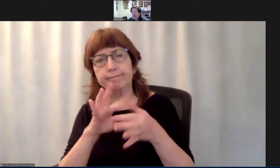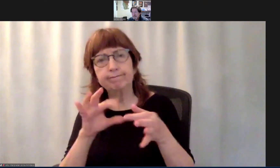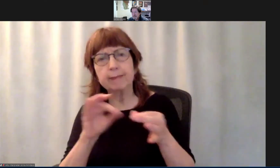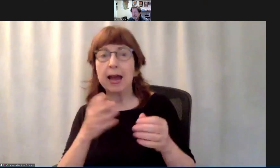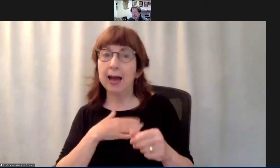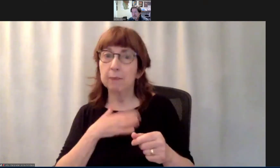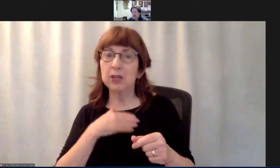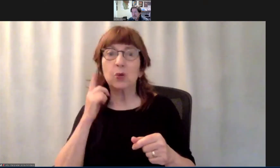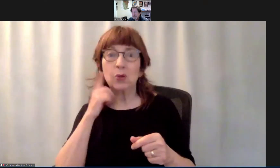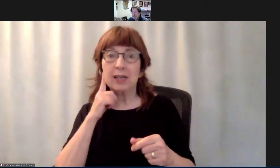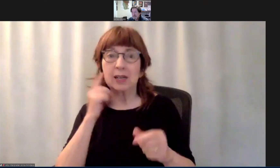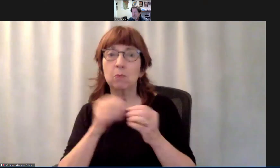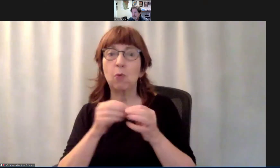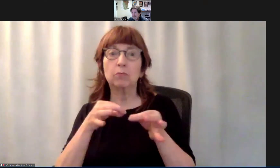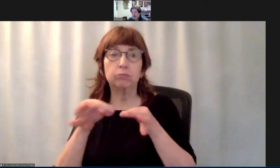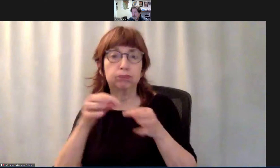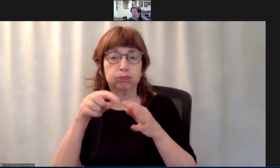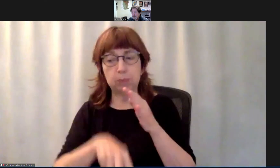that transportation policy.